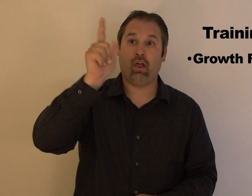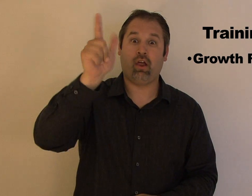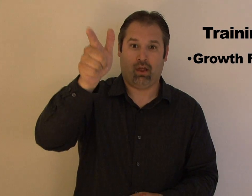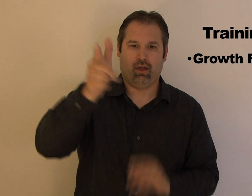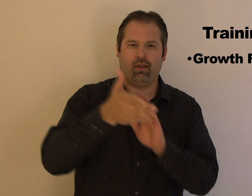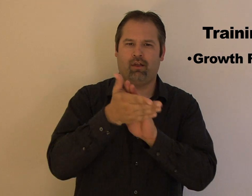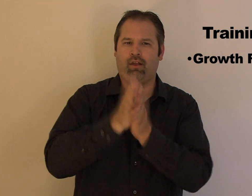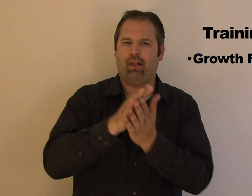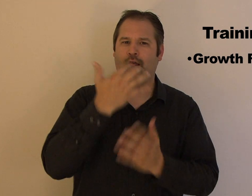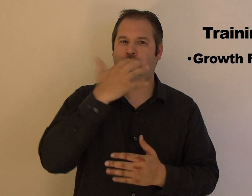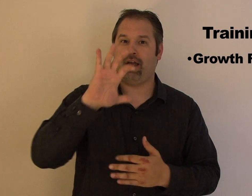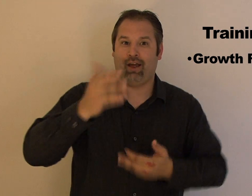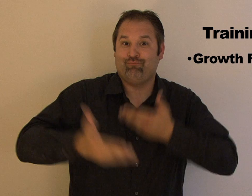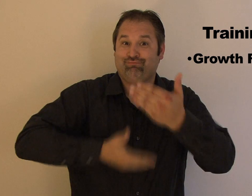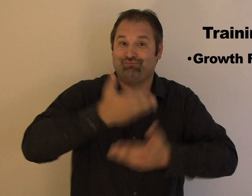training.